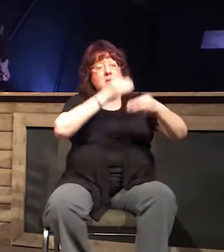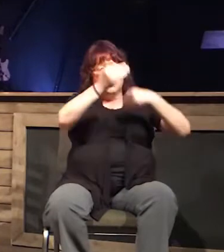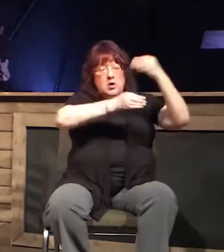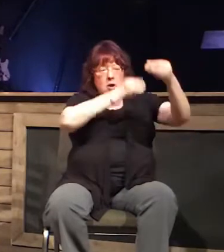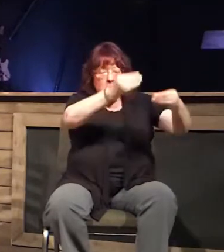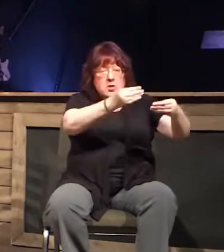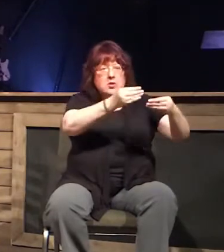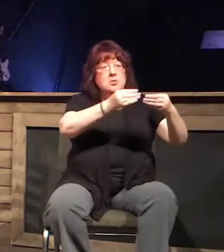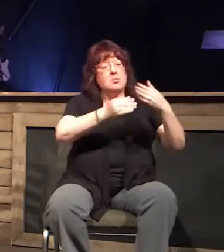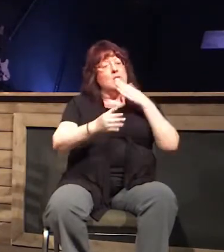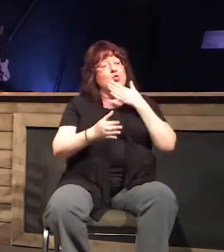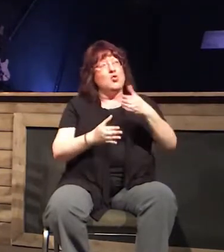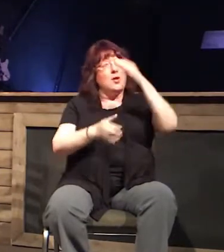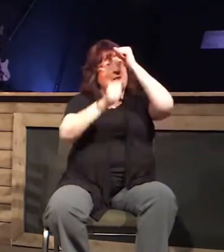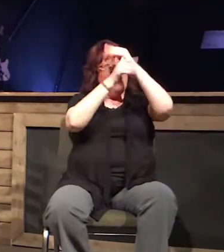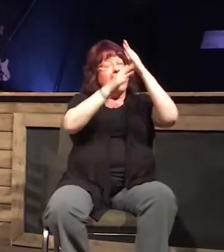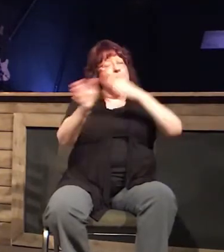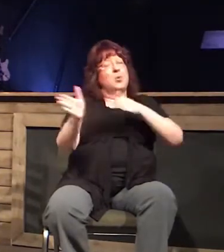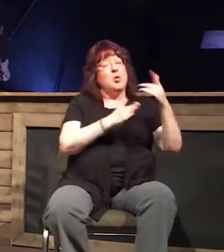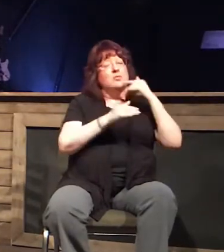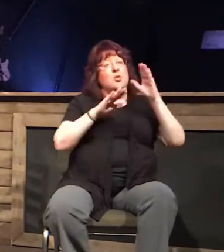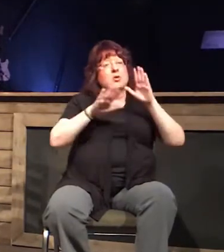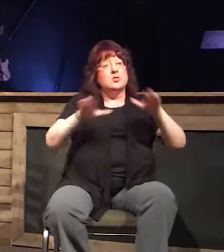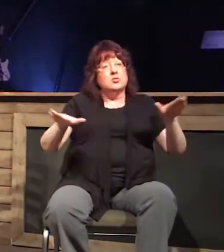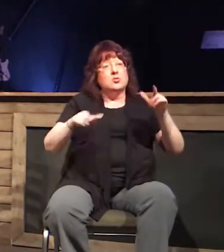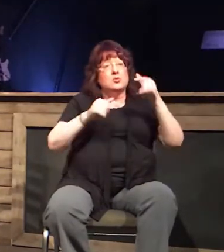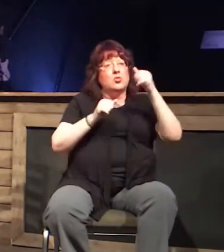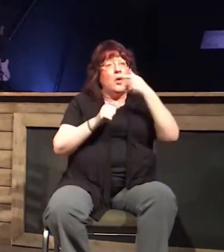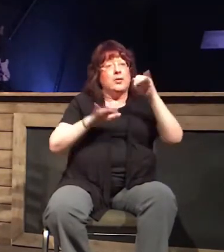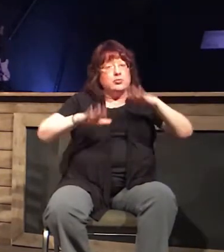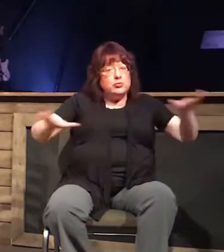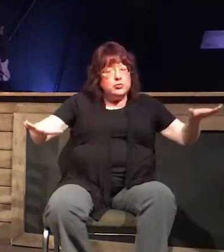following them, because a good father prepares for his children's children.